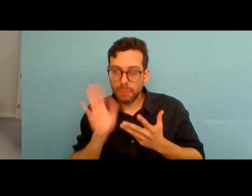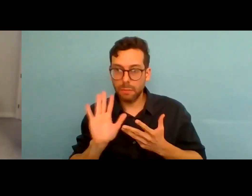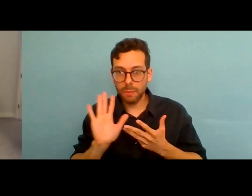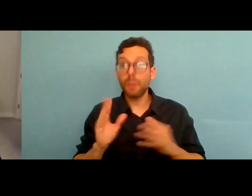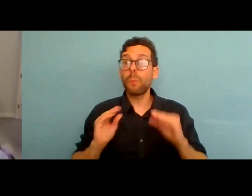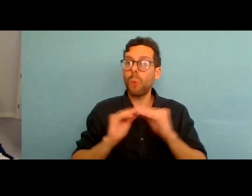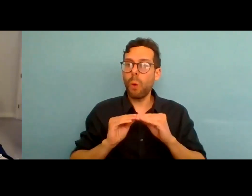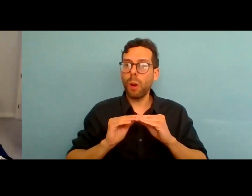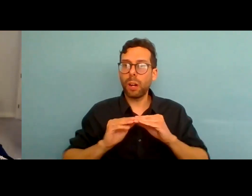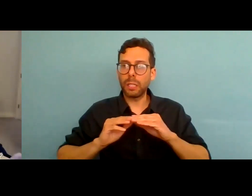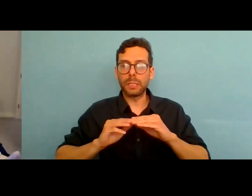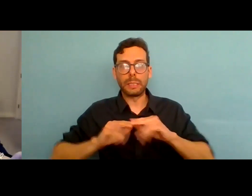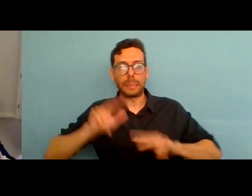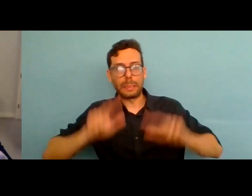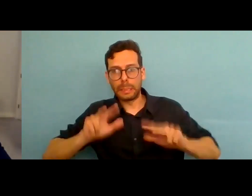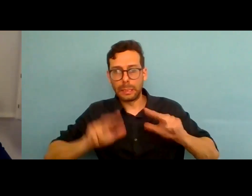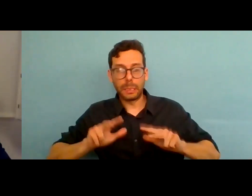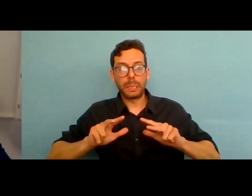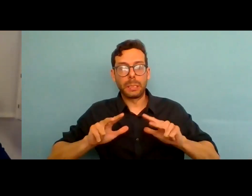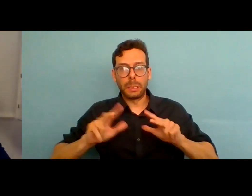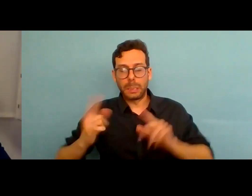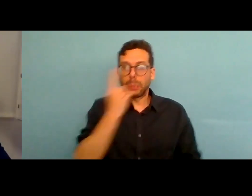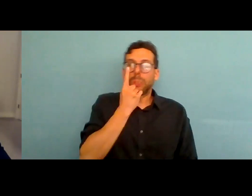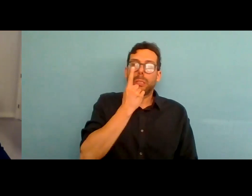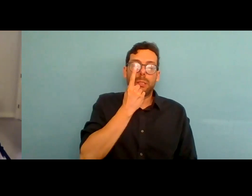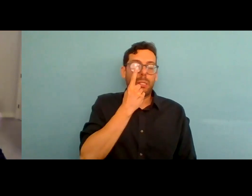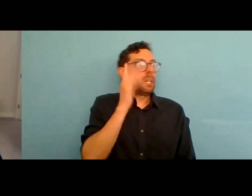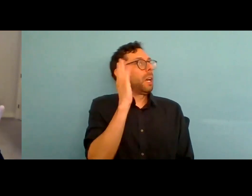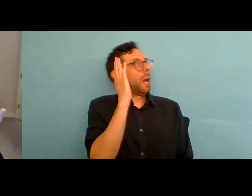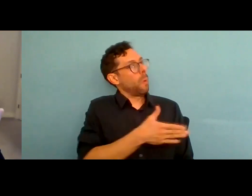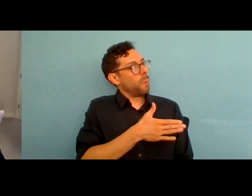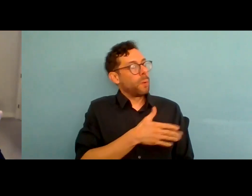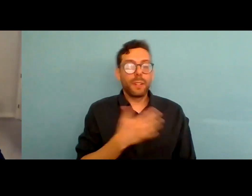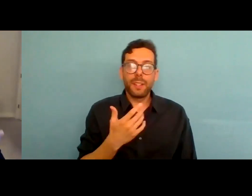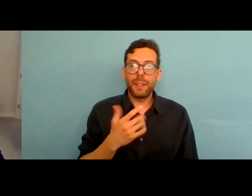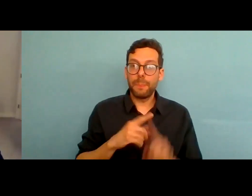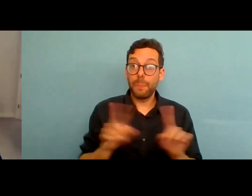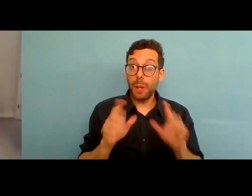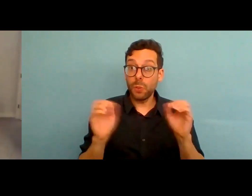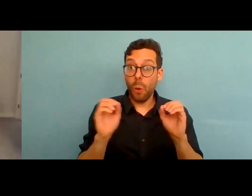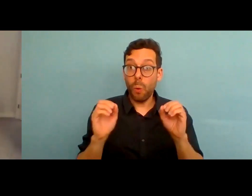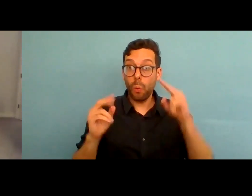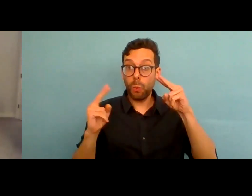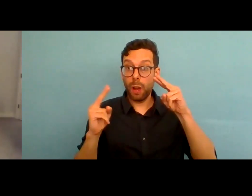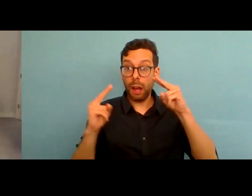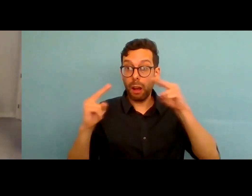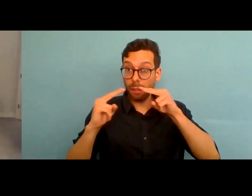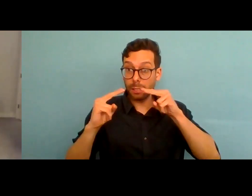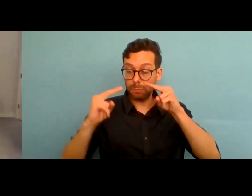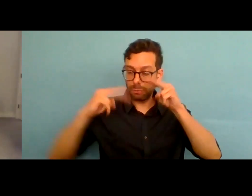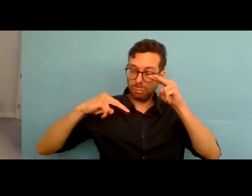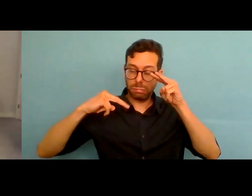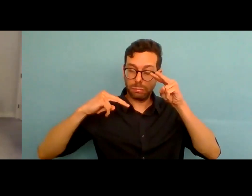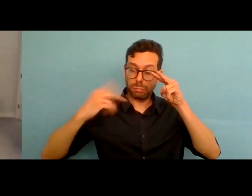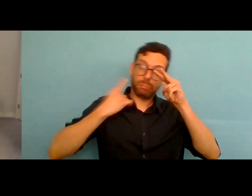be up in your face and like, hey, but not really making eye contact. So it may be very awkward. It may look very